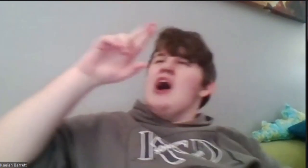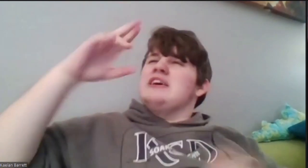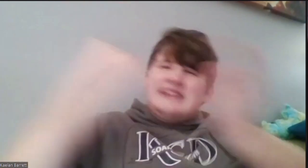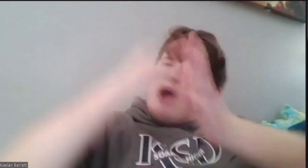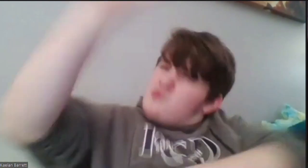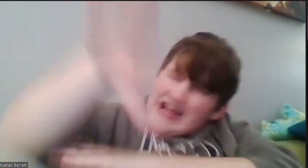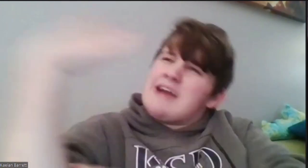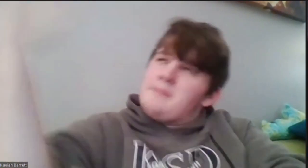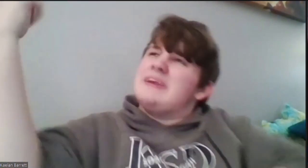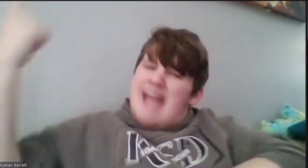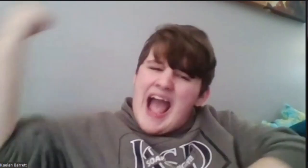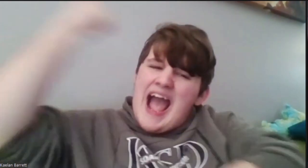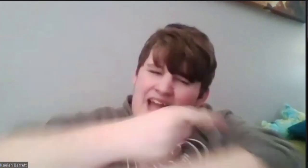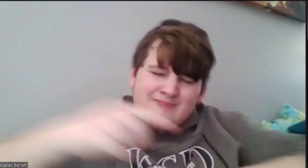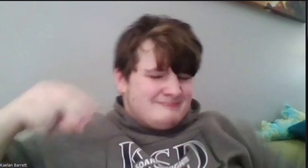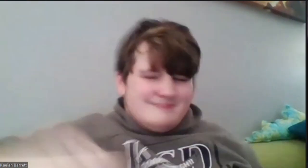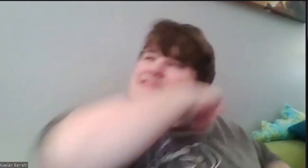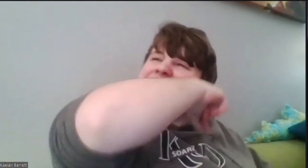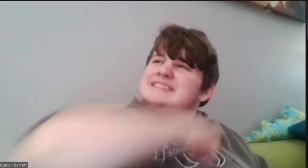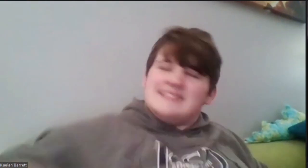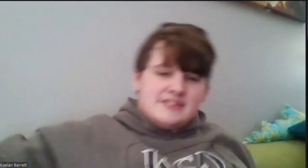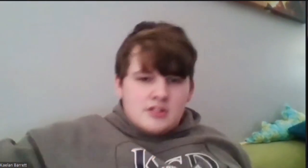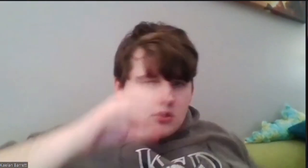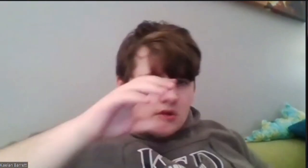Oh, it says, well, it's Christmas Day.